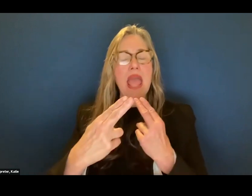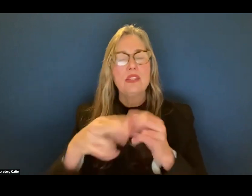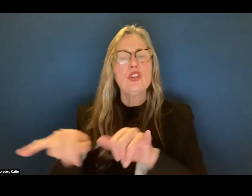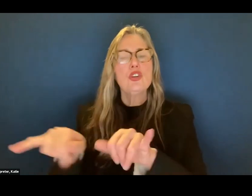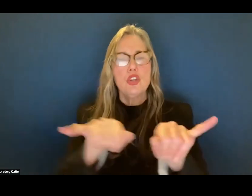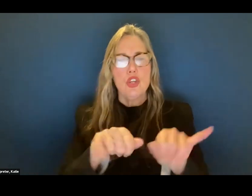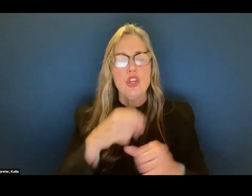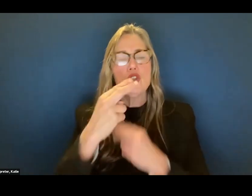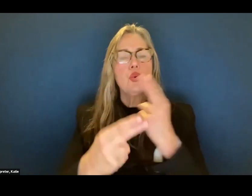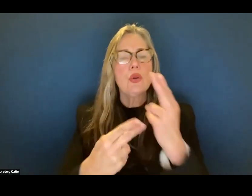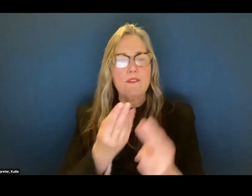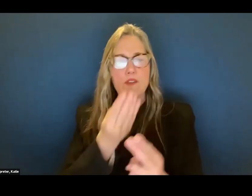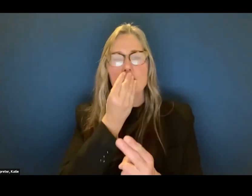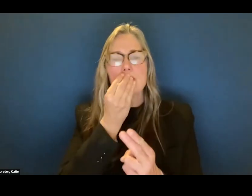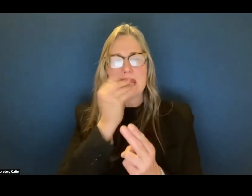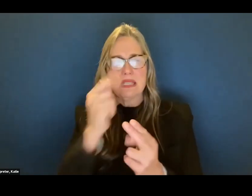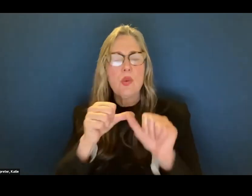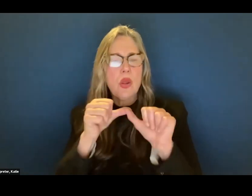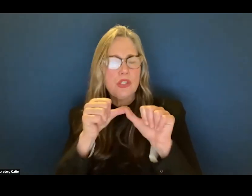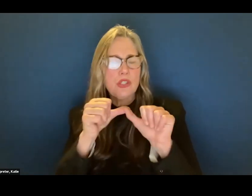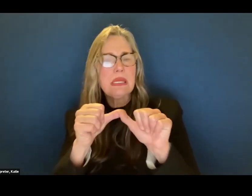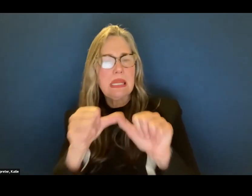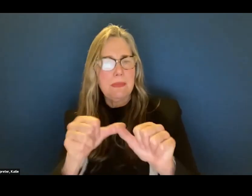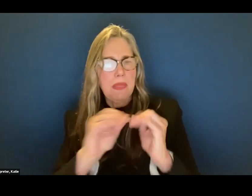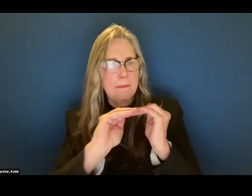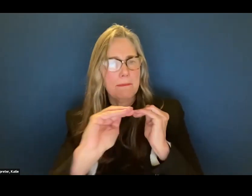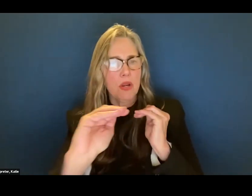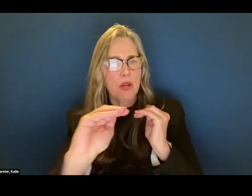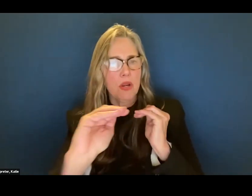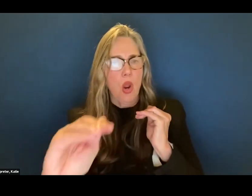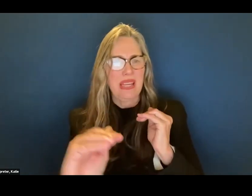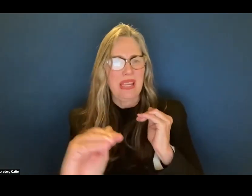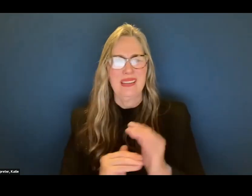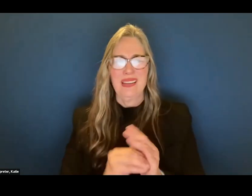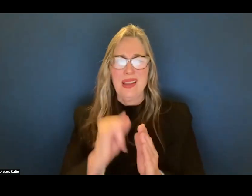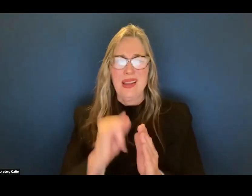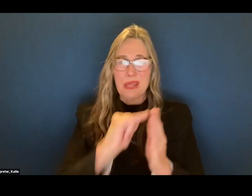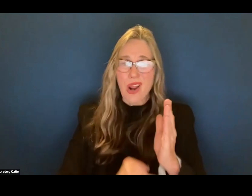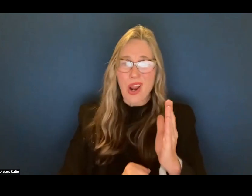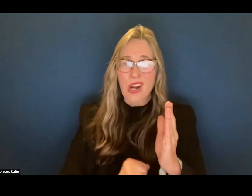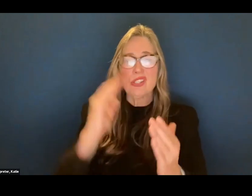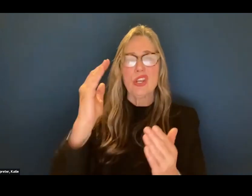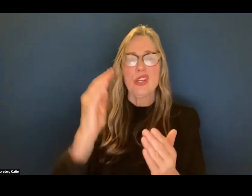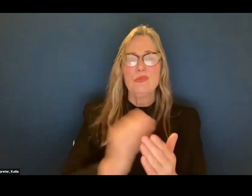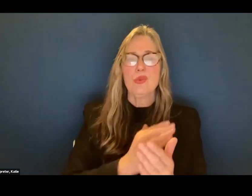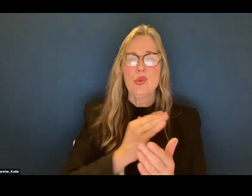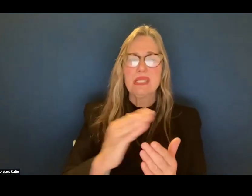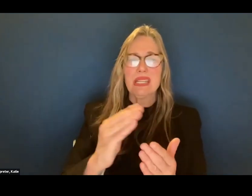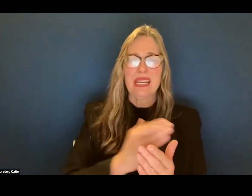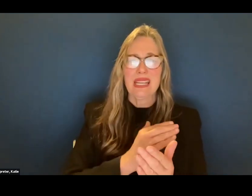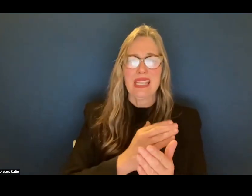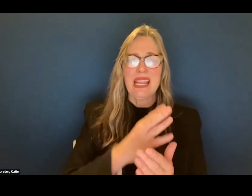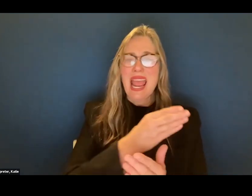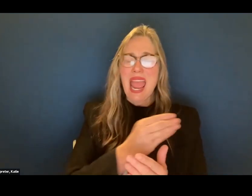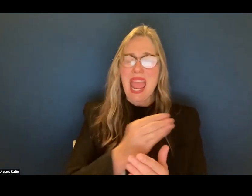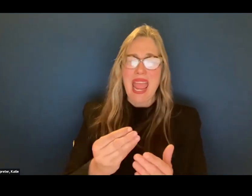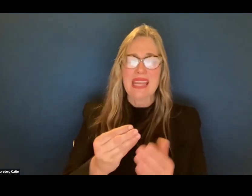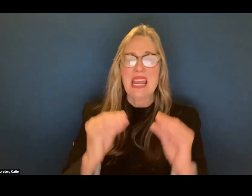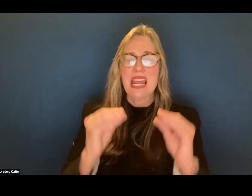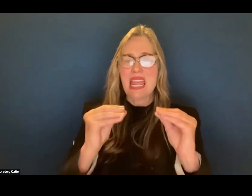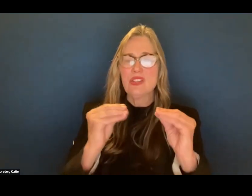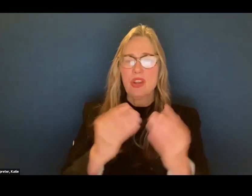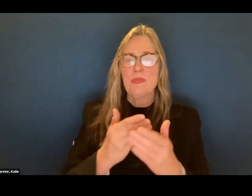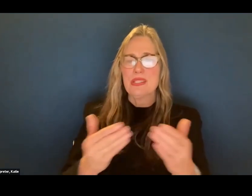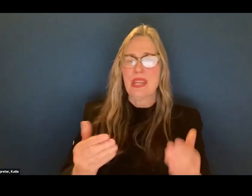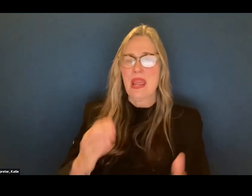quo. But he wants to cut the arts, music, and instructional materials block grant. For